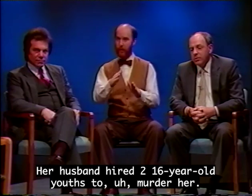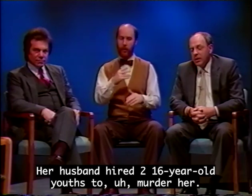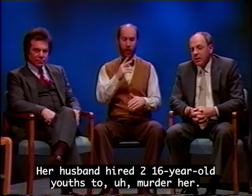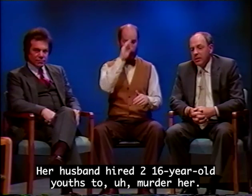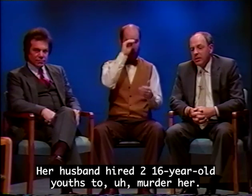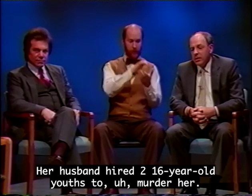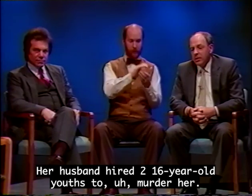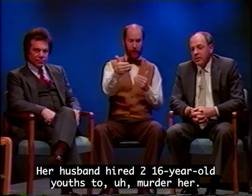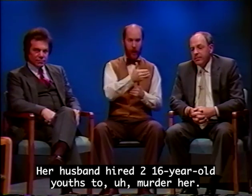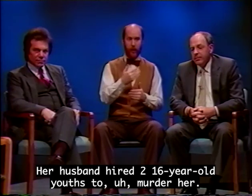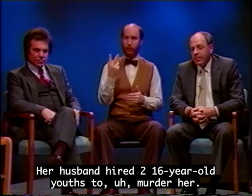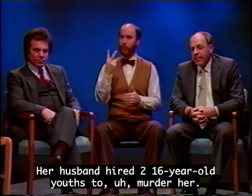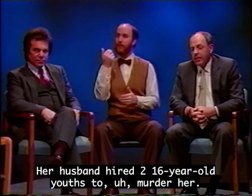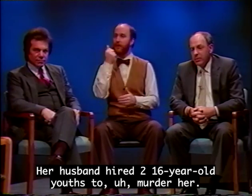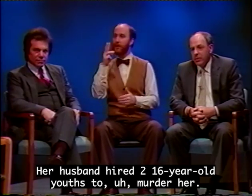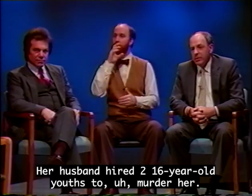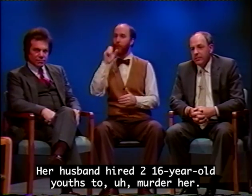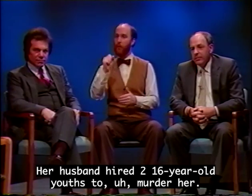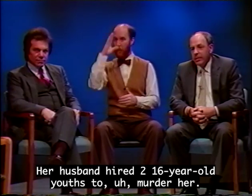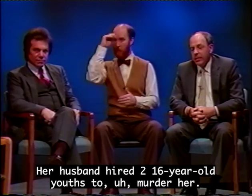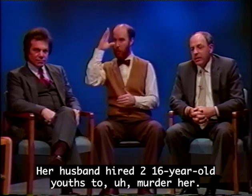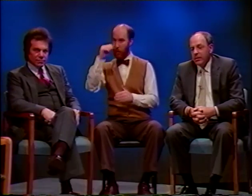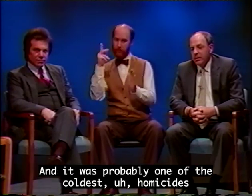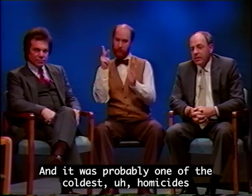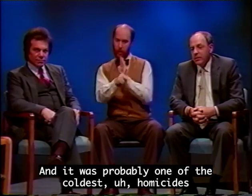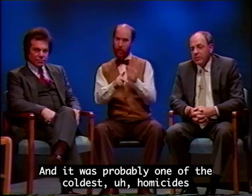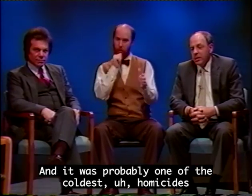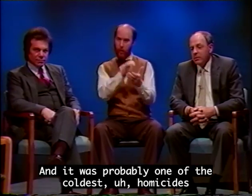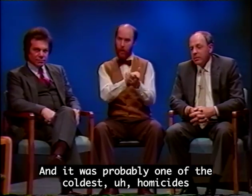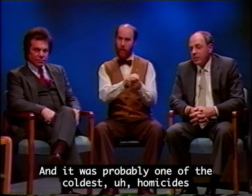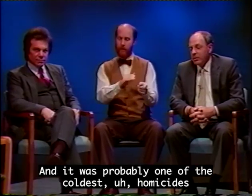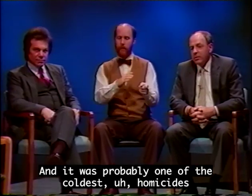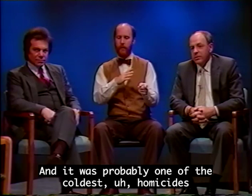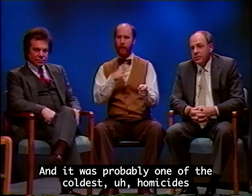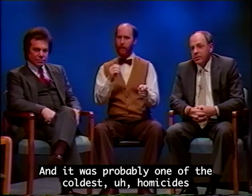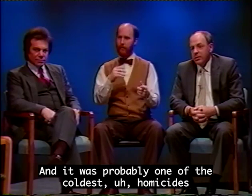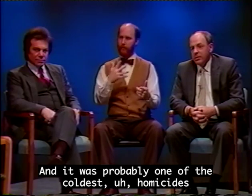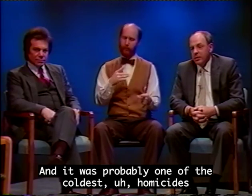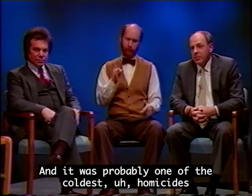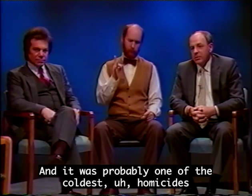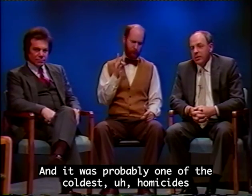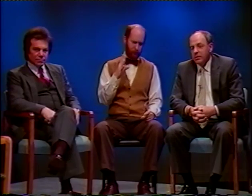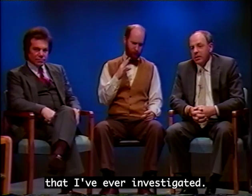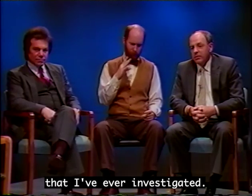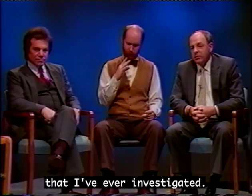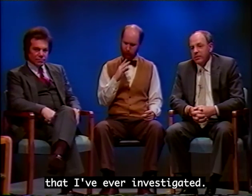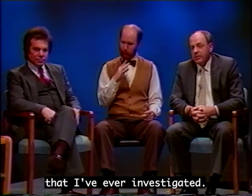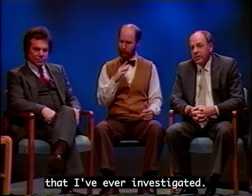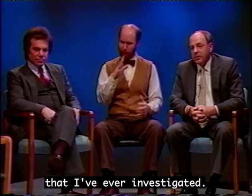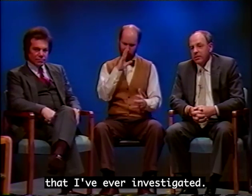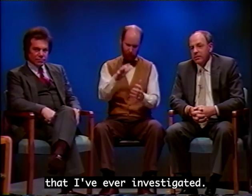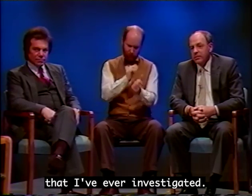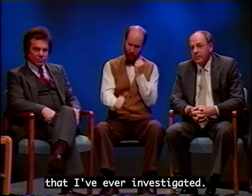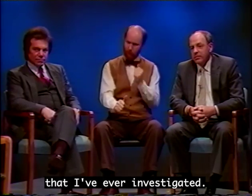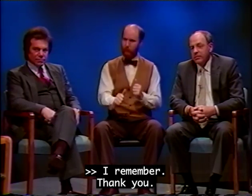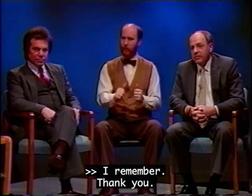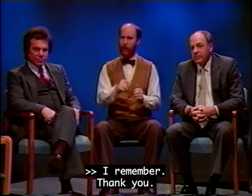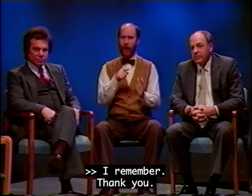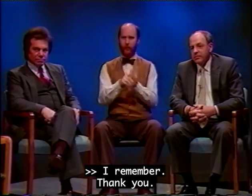I to recall. murder her, and it was probably one of the coldest homicides that I've ever investigated. I